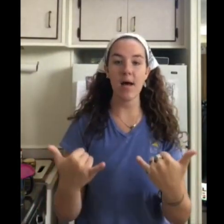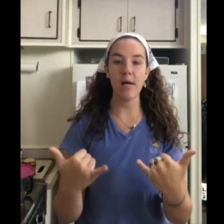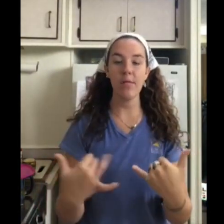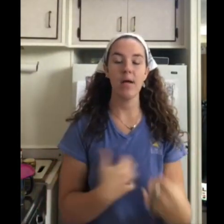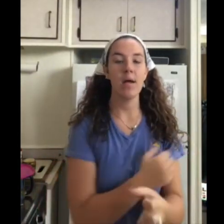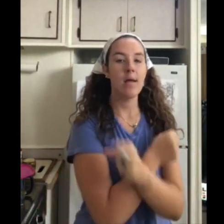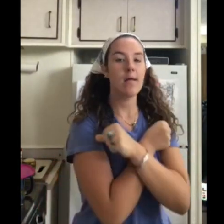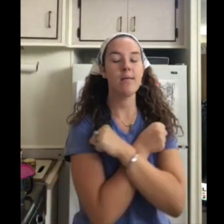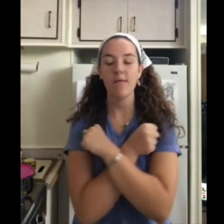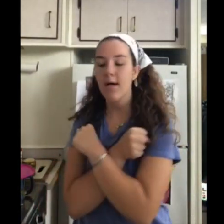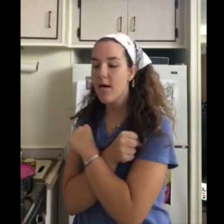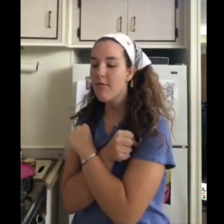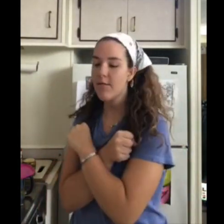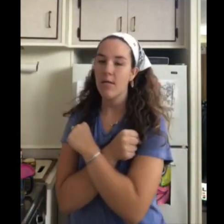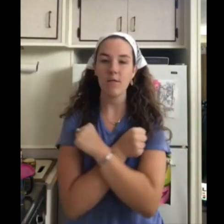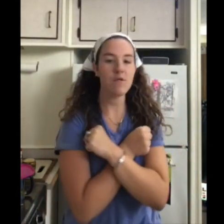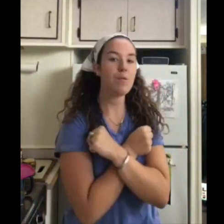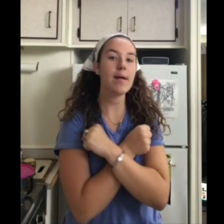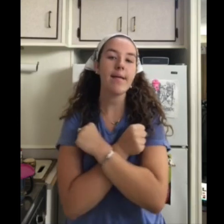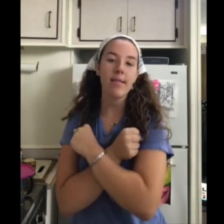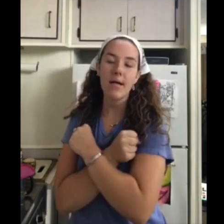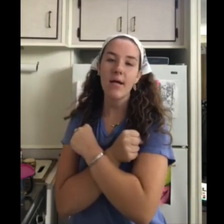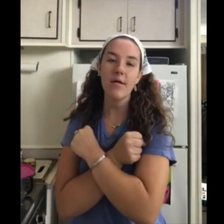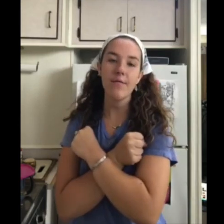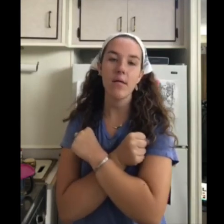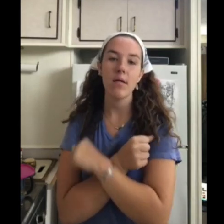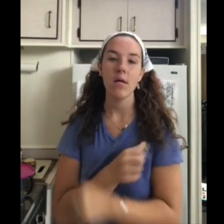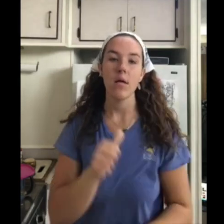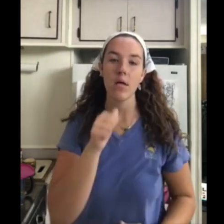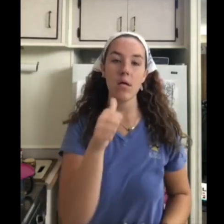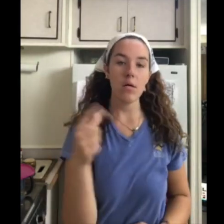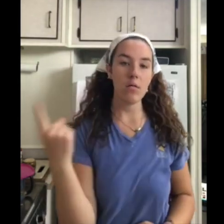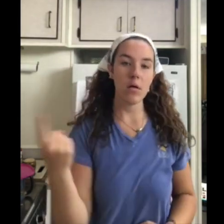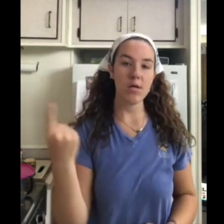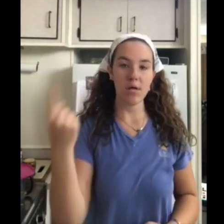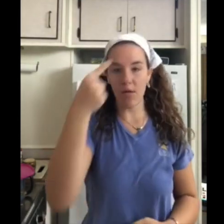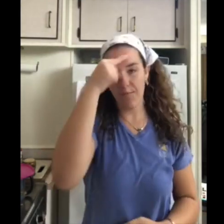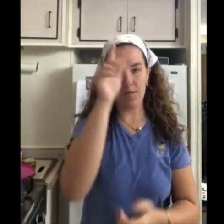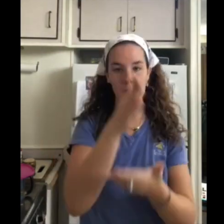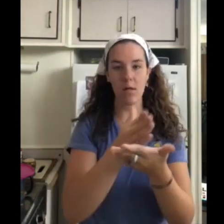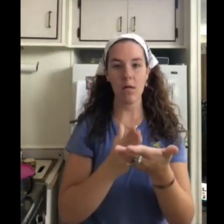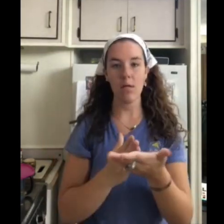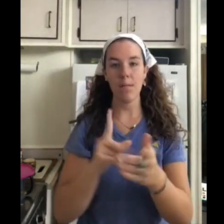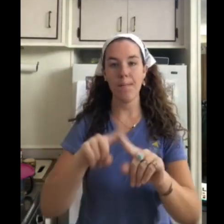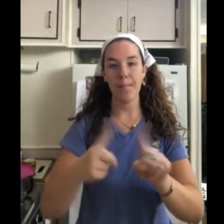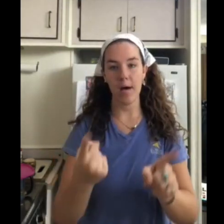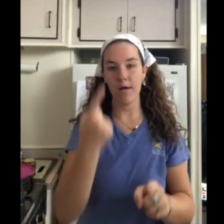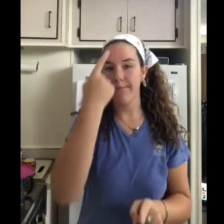now is love, sweet love. No, not just for some, but